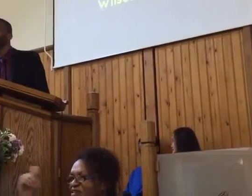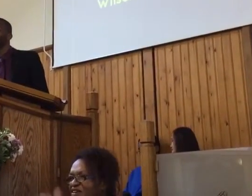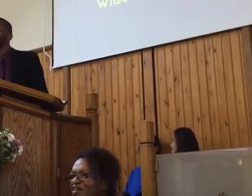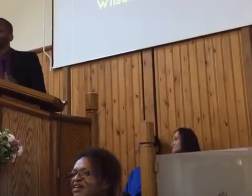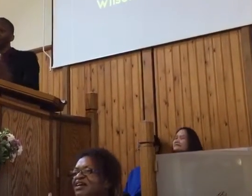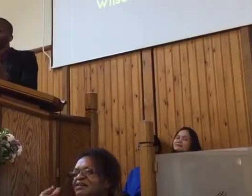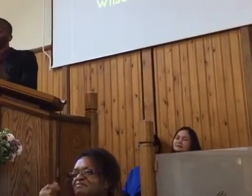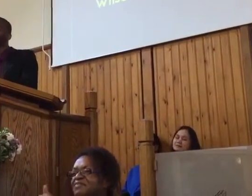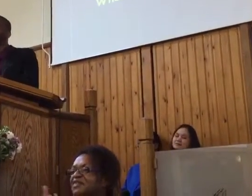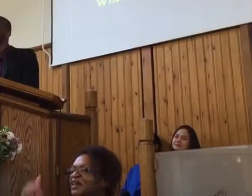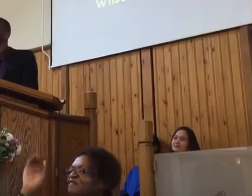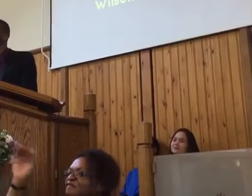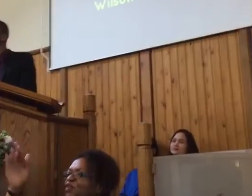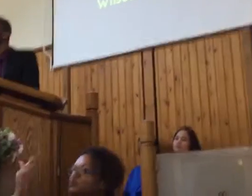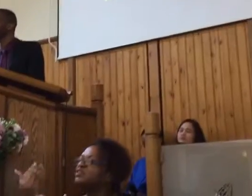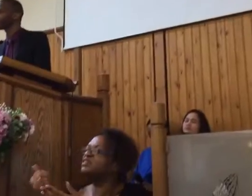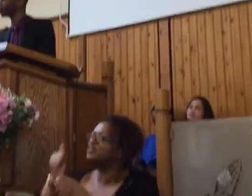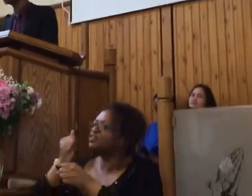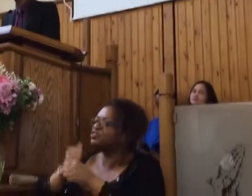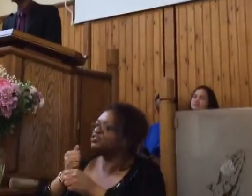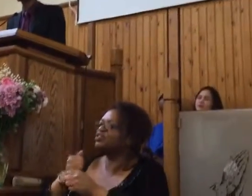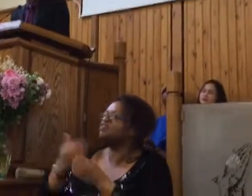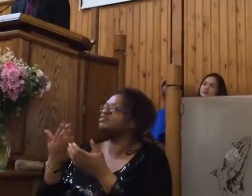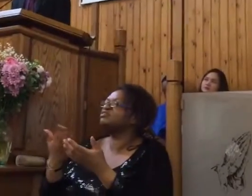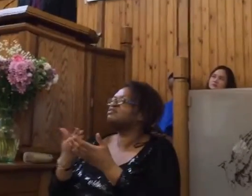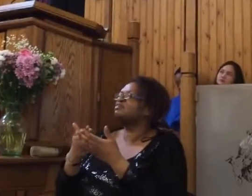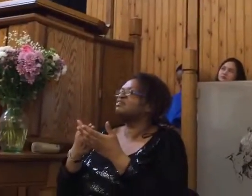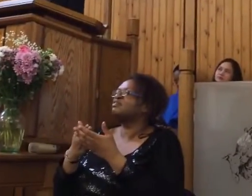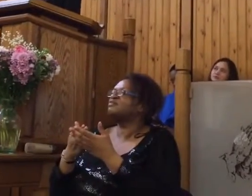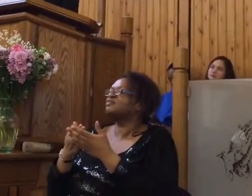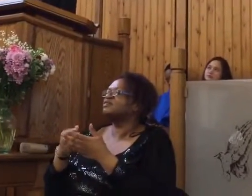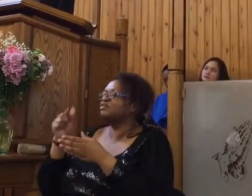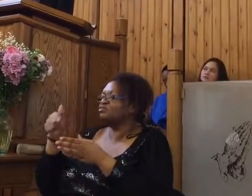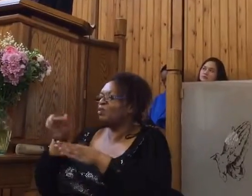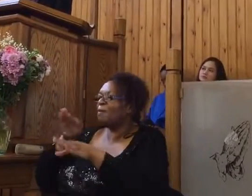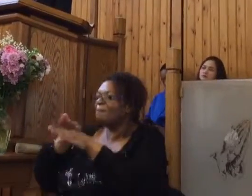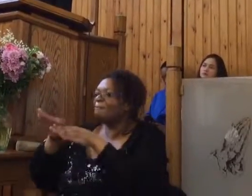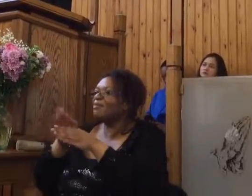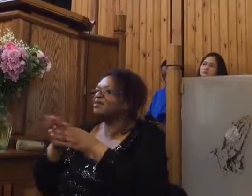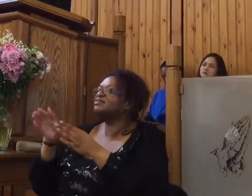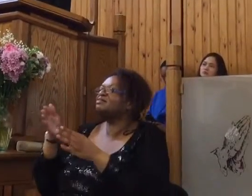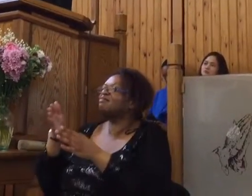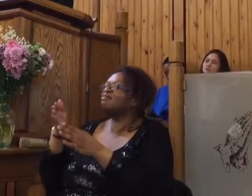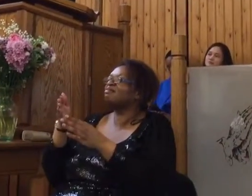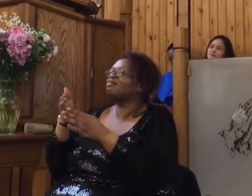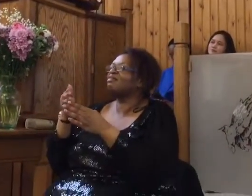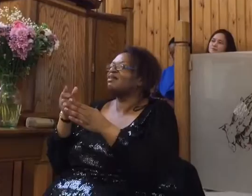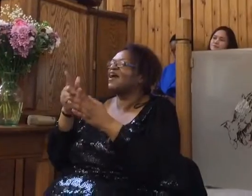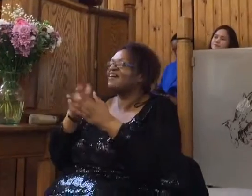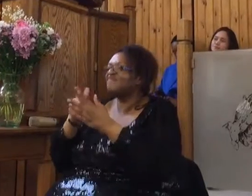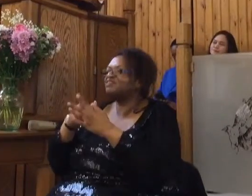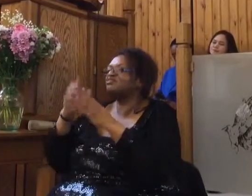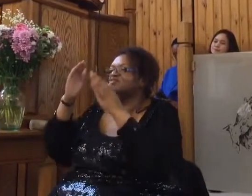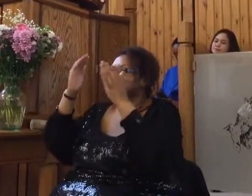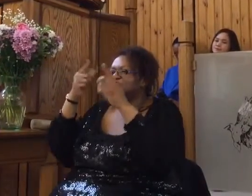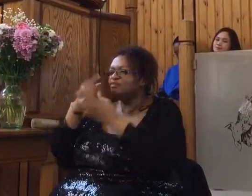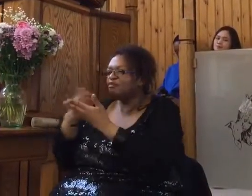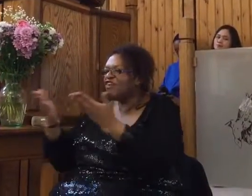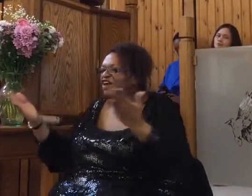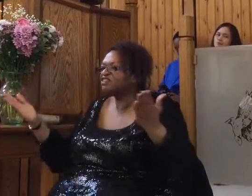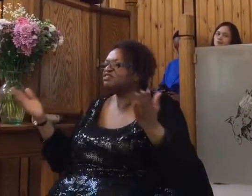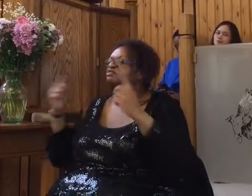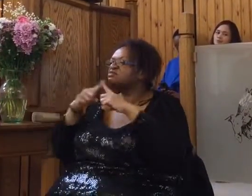There's already something that we have in the NEC called PEACE, Practical Evangelism and Adventist Christian Education.